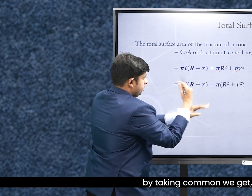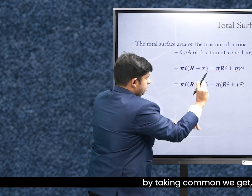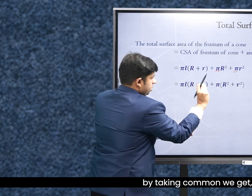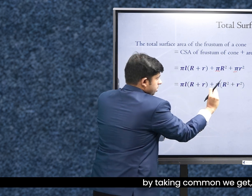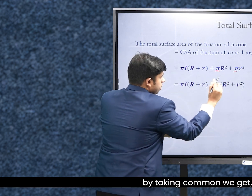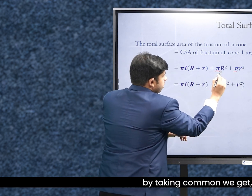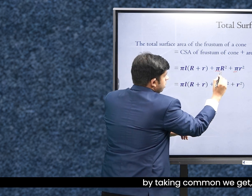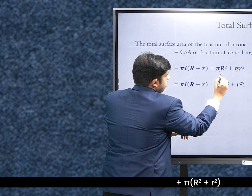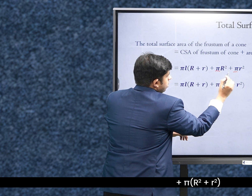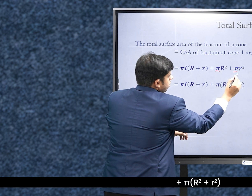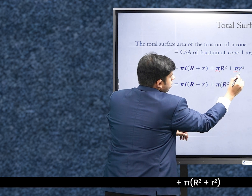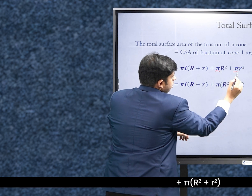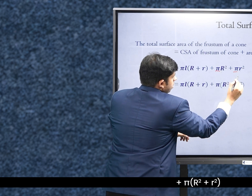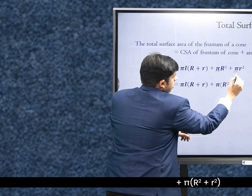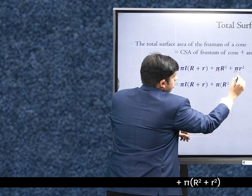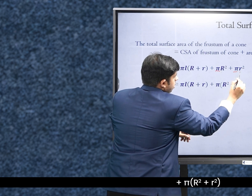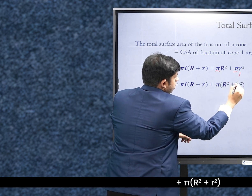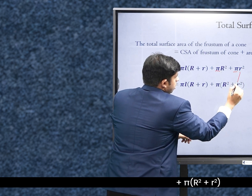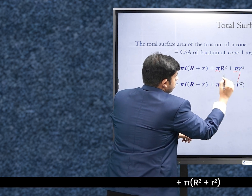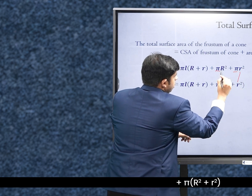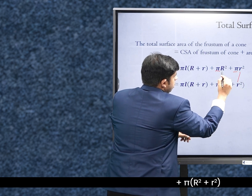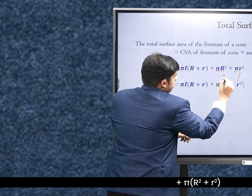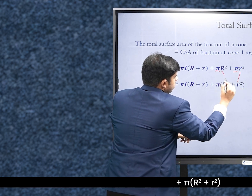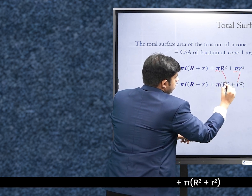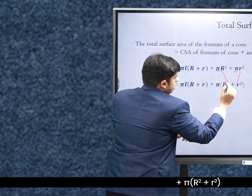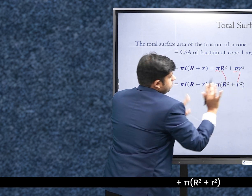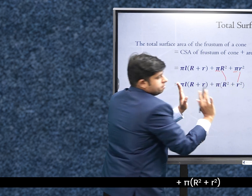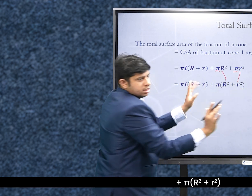by taking common we get pi into r square plus r square,